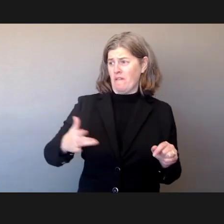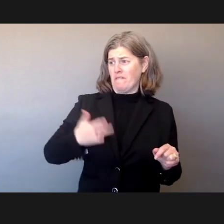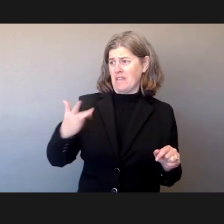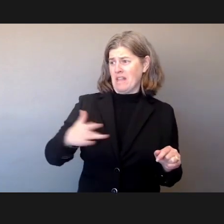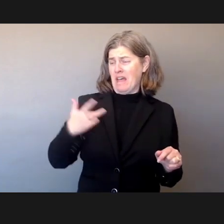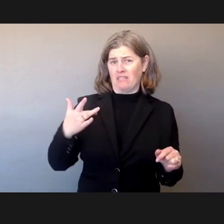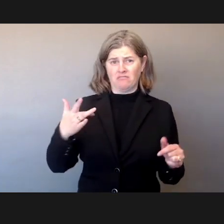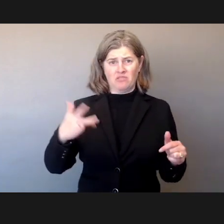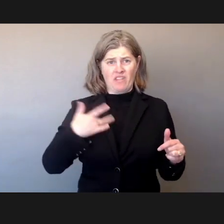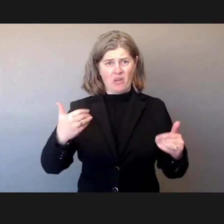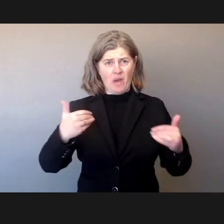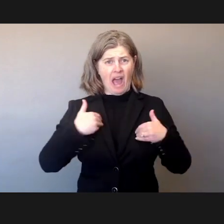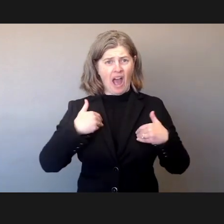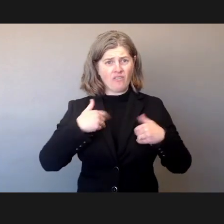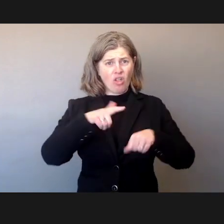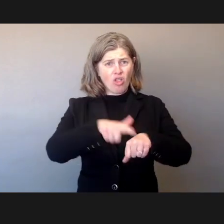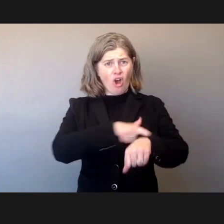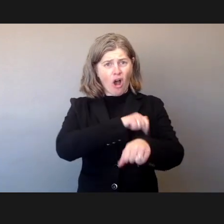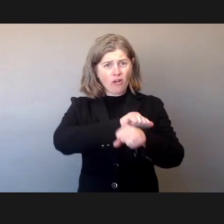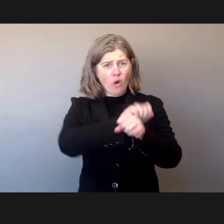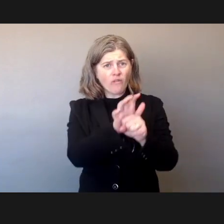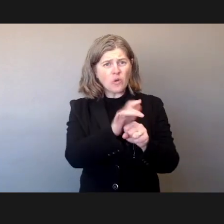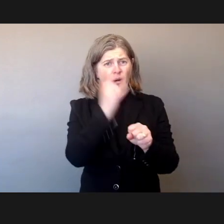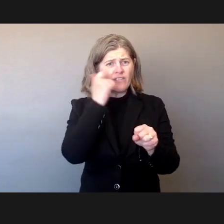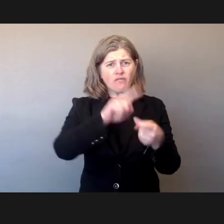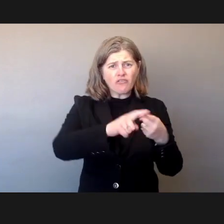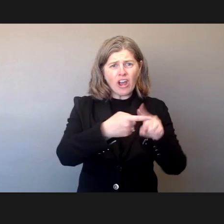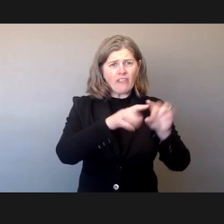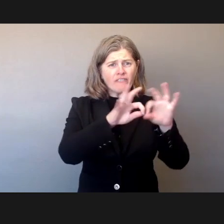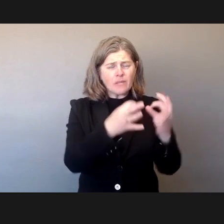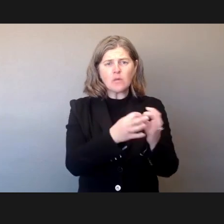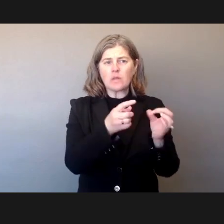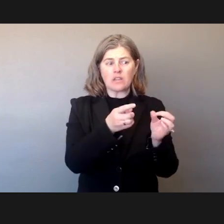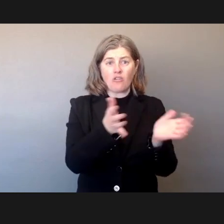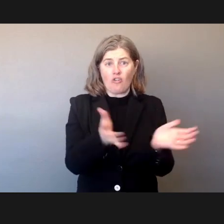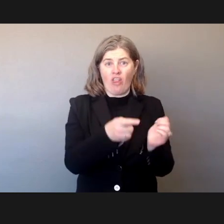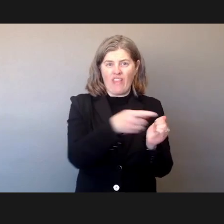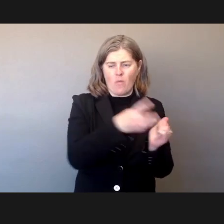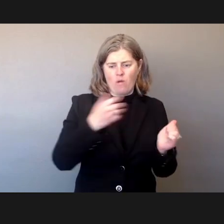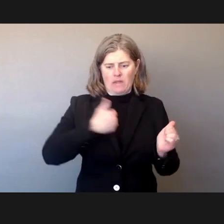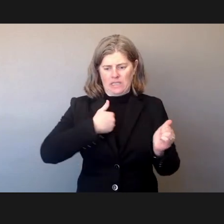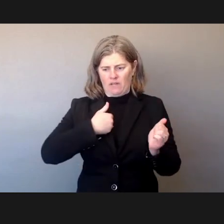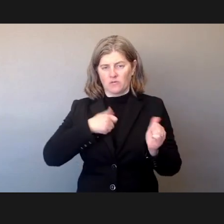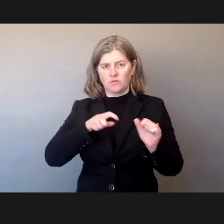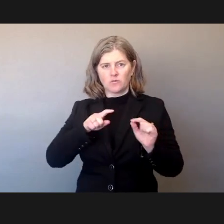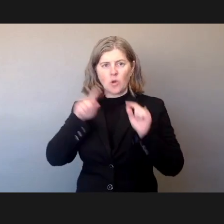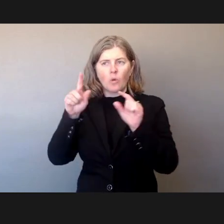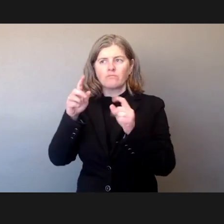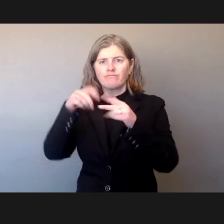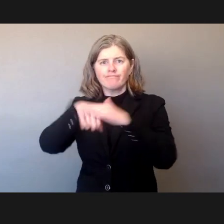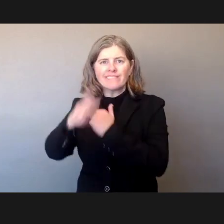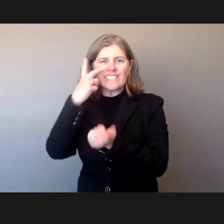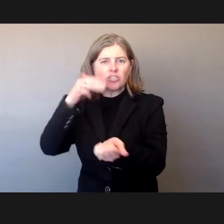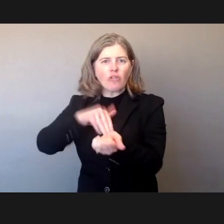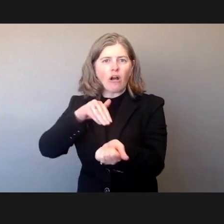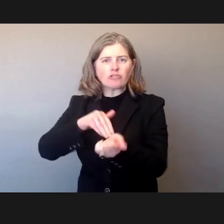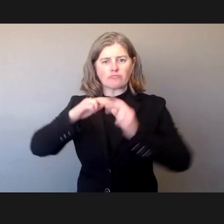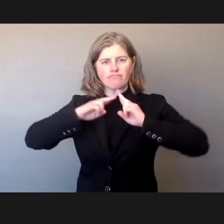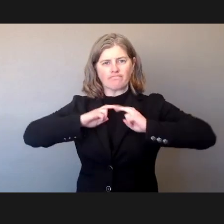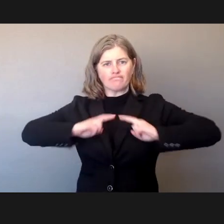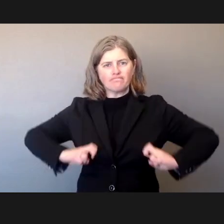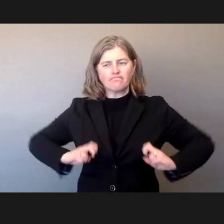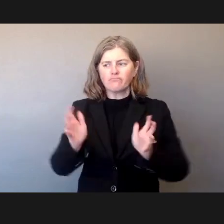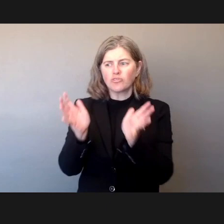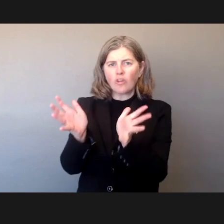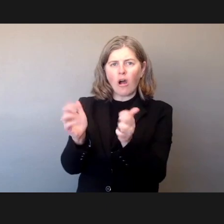long COVID or you have a relative, I really urge you to urge them or yourself to get seen, get evaluated, talk